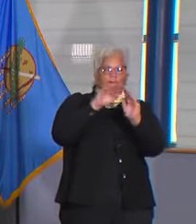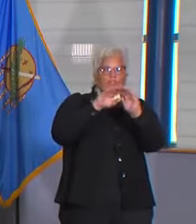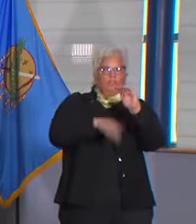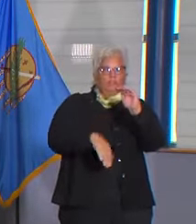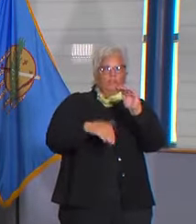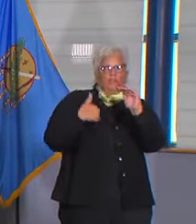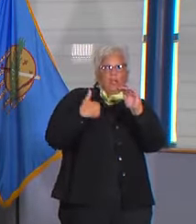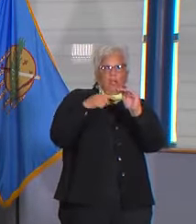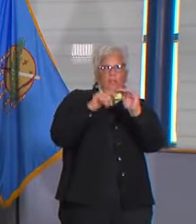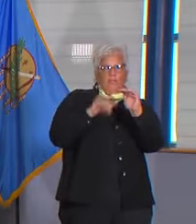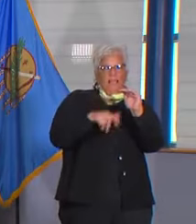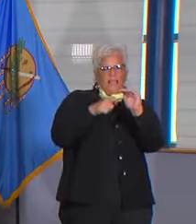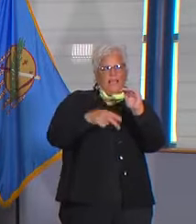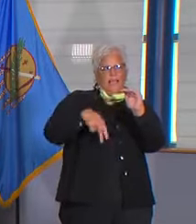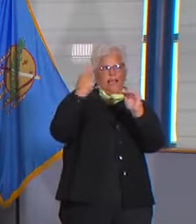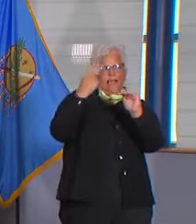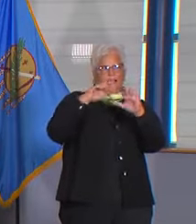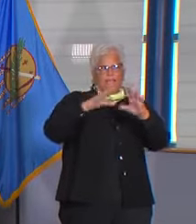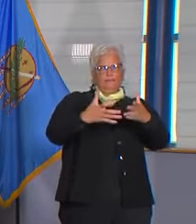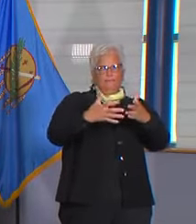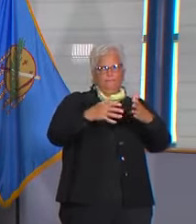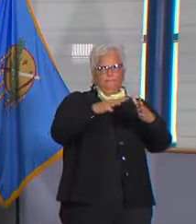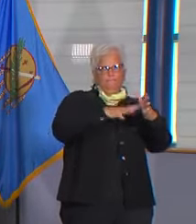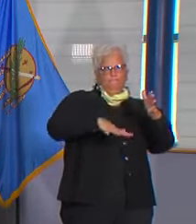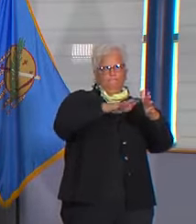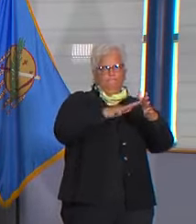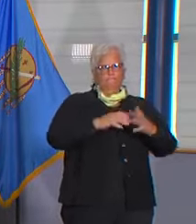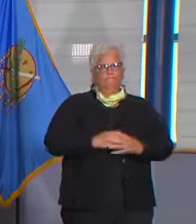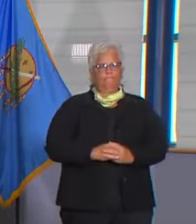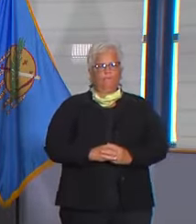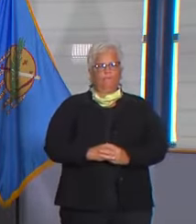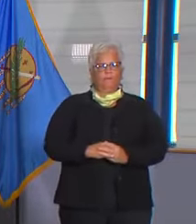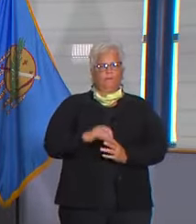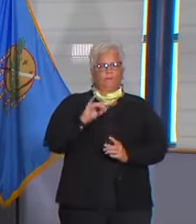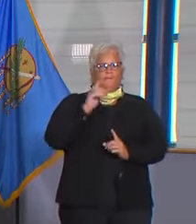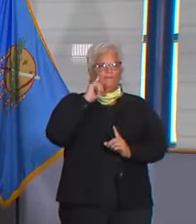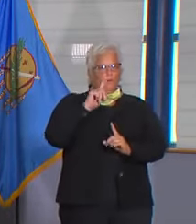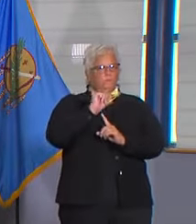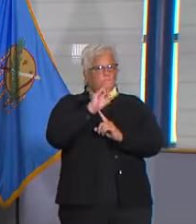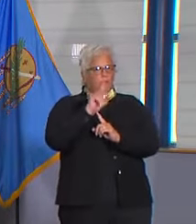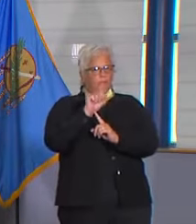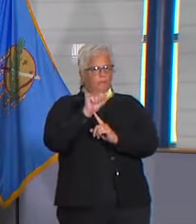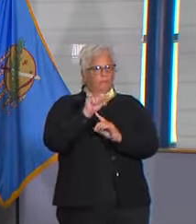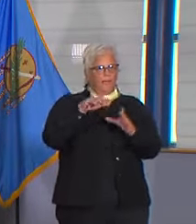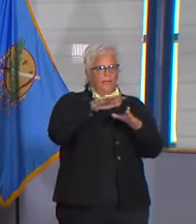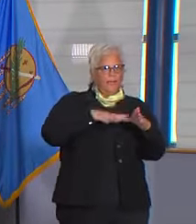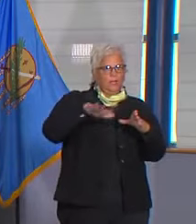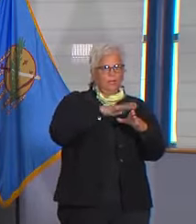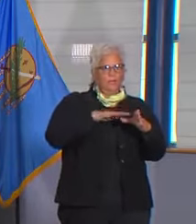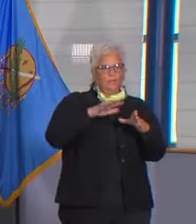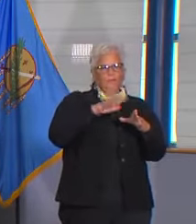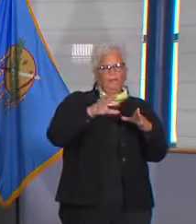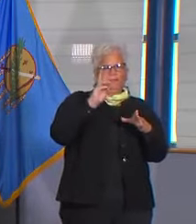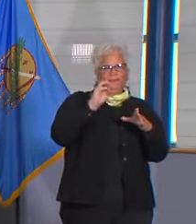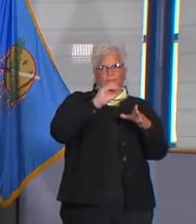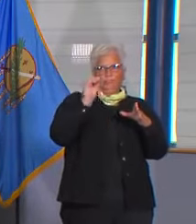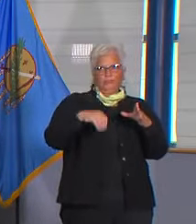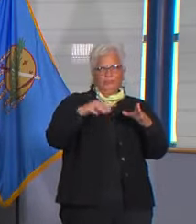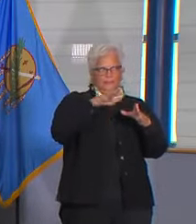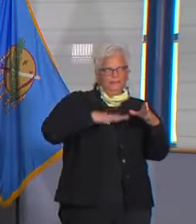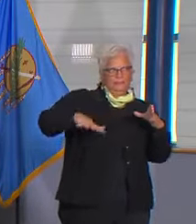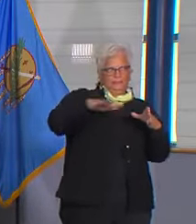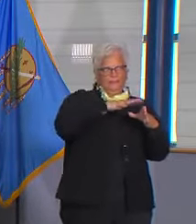Tulsa County. For the portion of Broken Arrow within Tulsa County, cases represent about 14% of all cases. And for the portion of Bixby